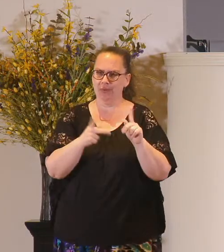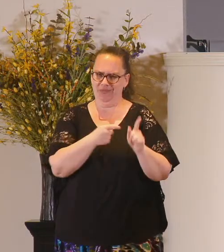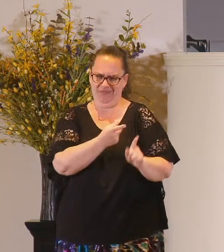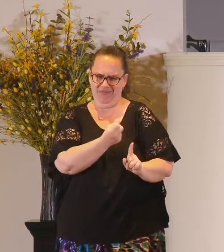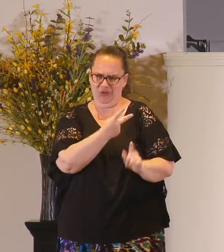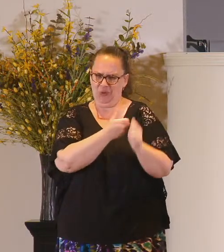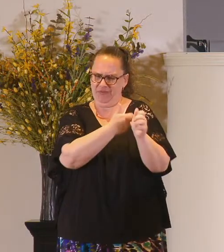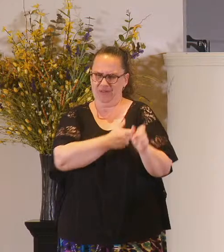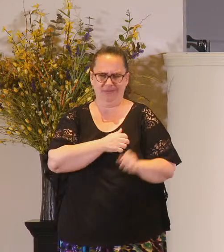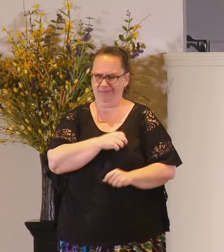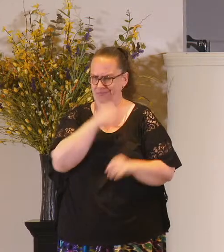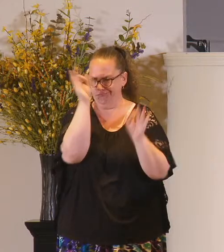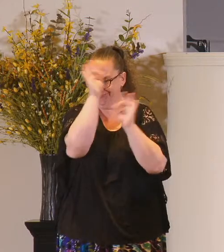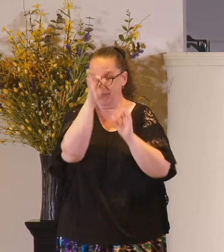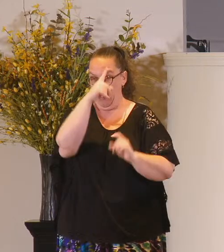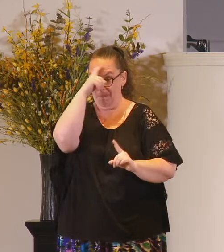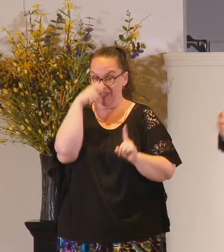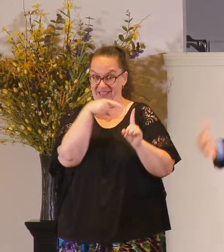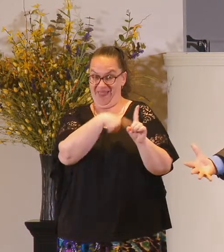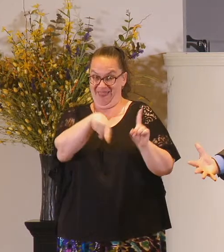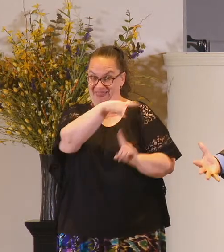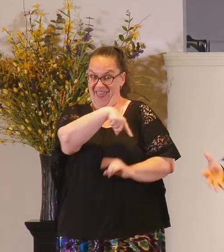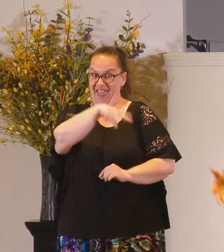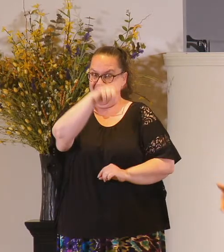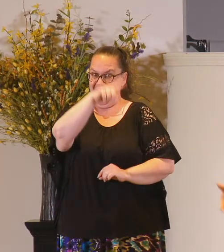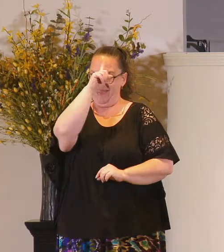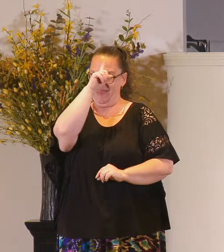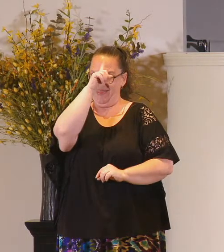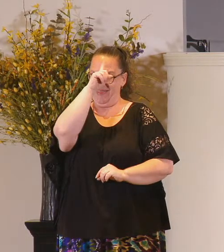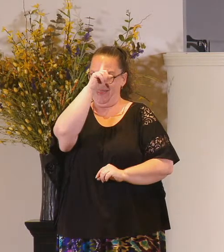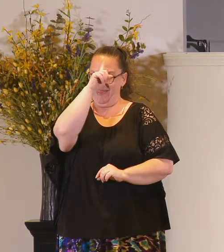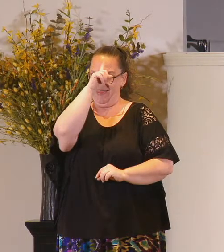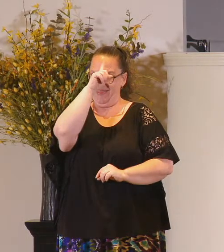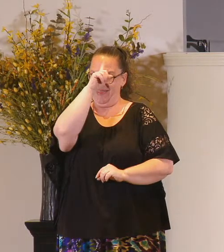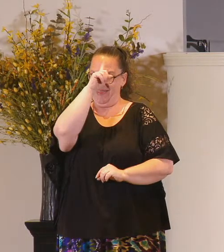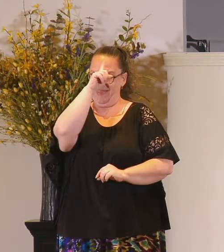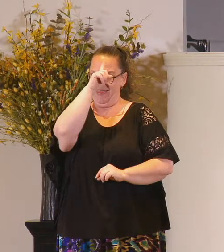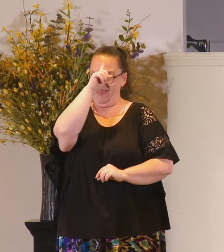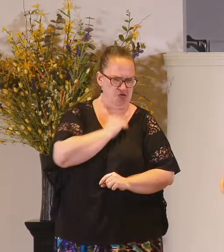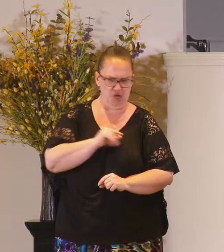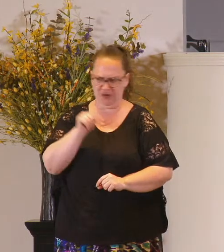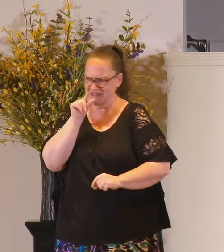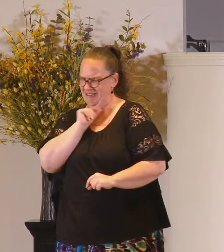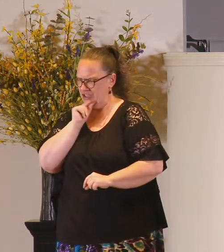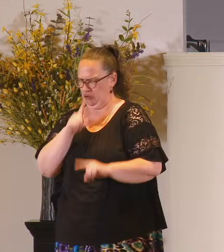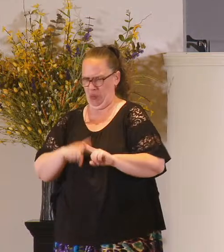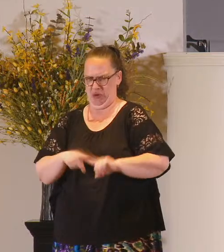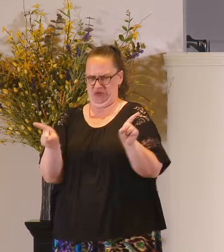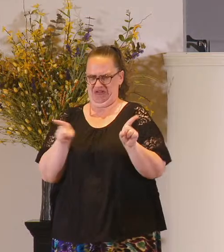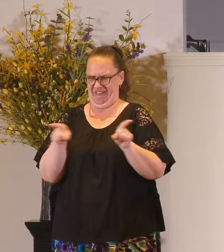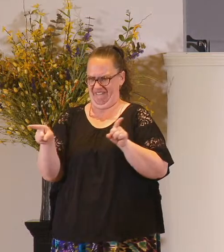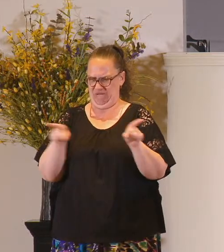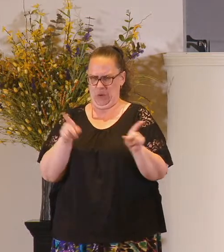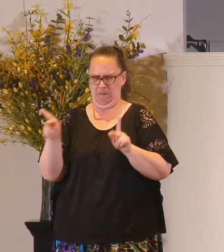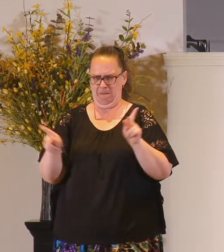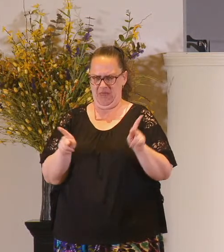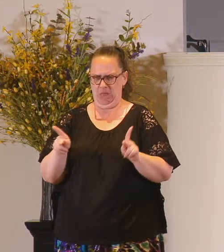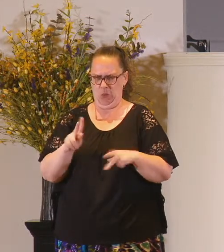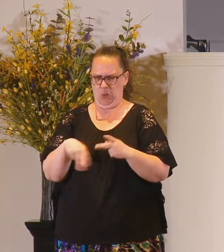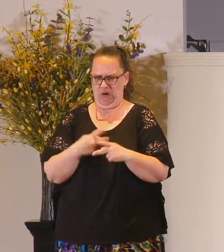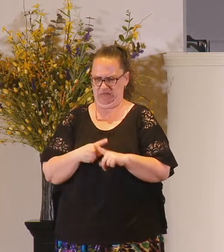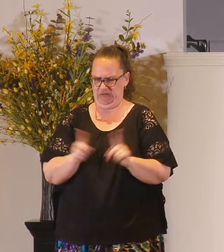it, because in their mind, there is a huge difference between Jew and Gentile.